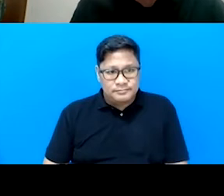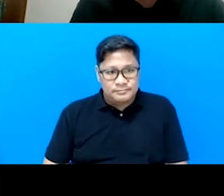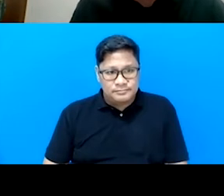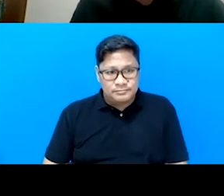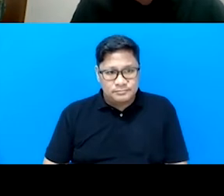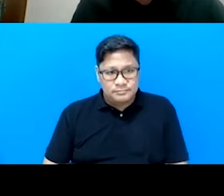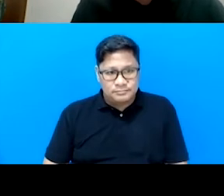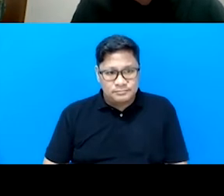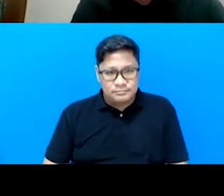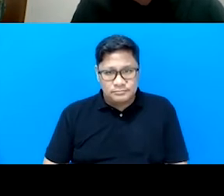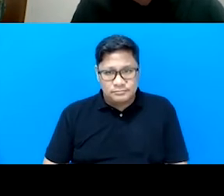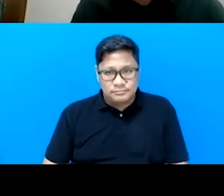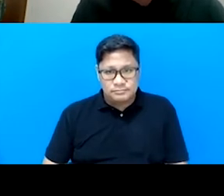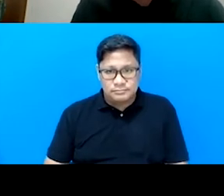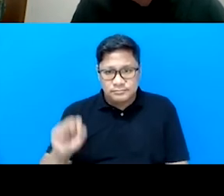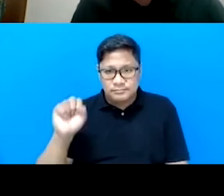Yes.